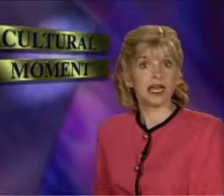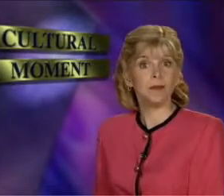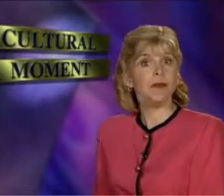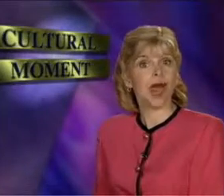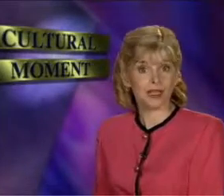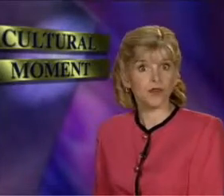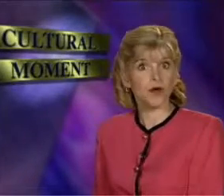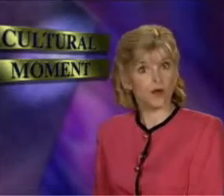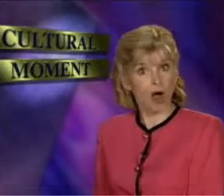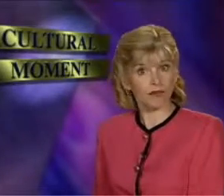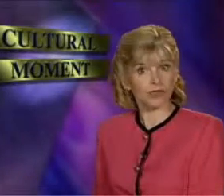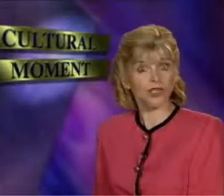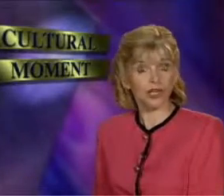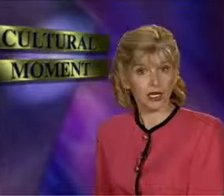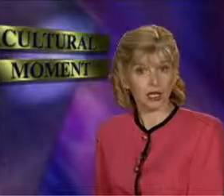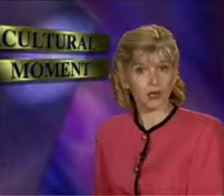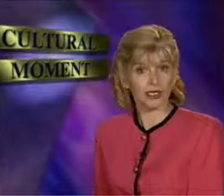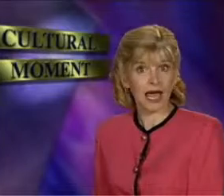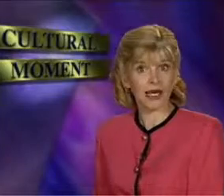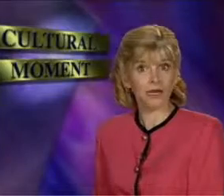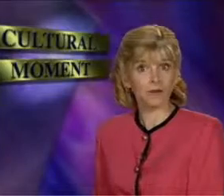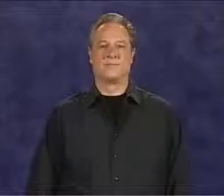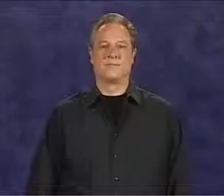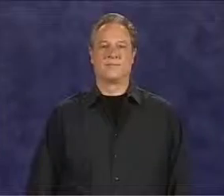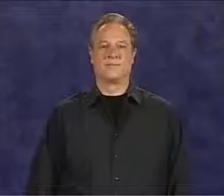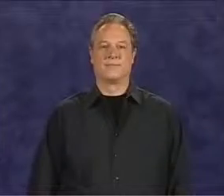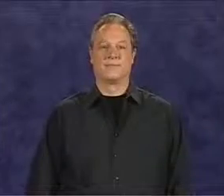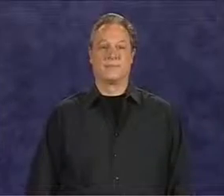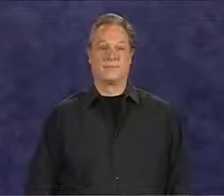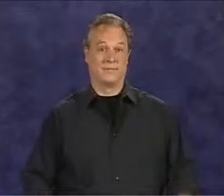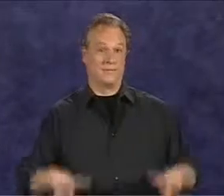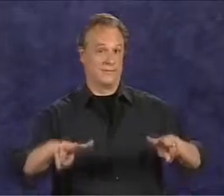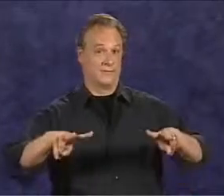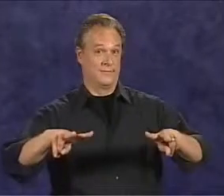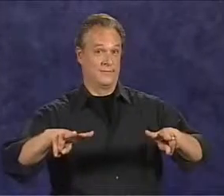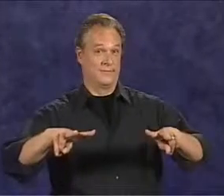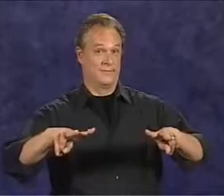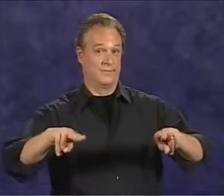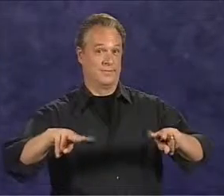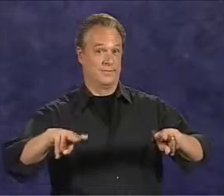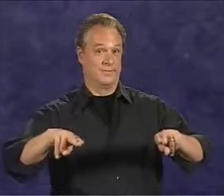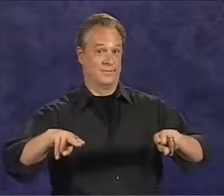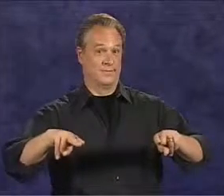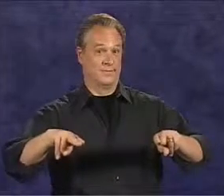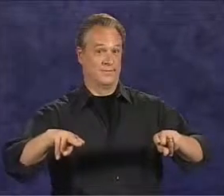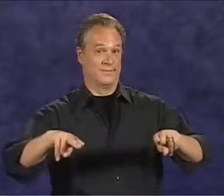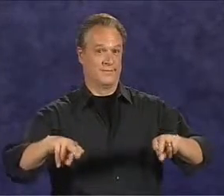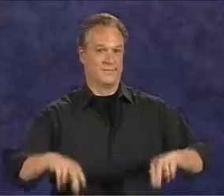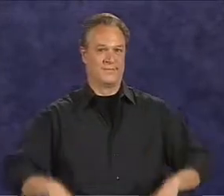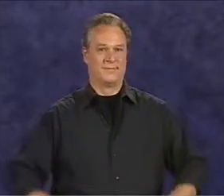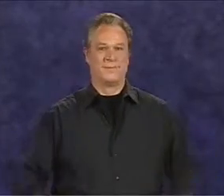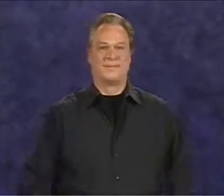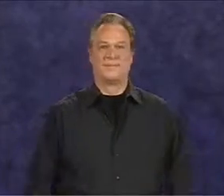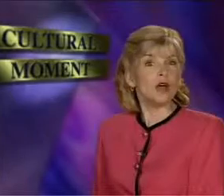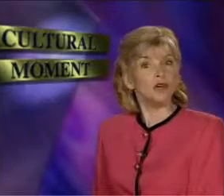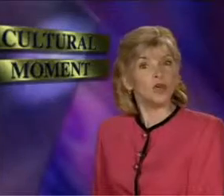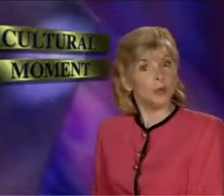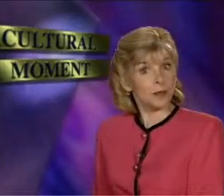same as for crawfish in Louisiana, which is not to be confused with crab in Maryland. Few people